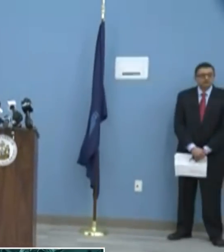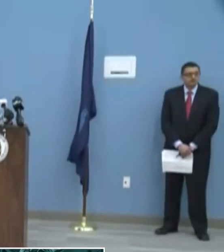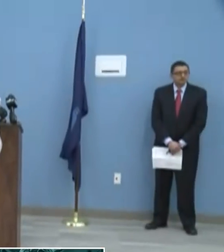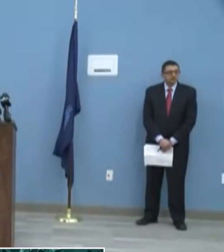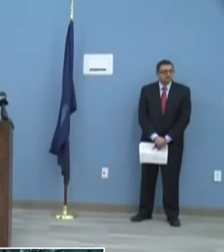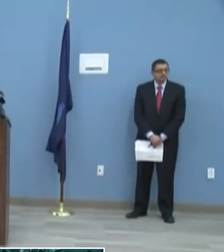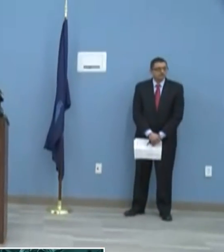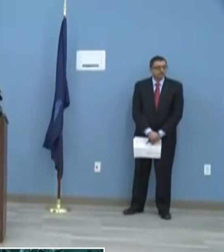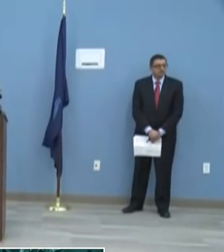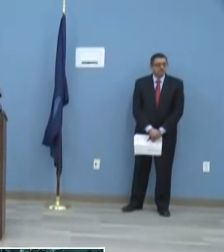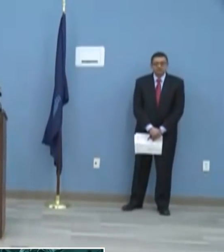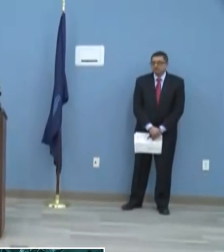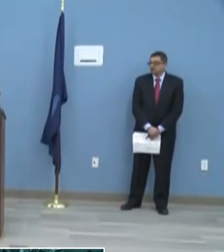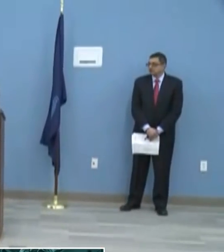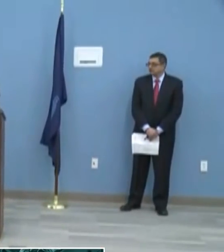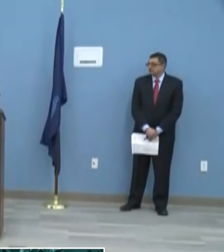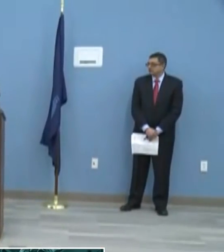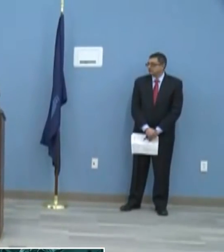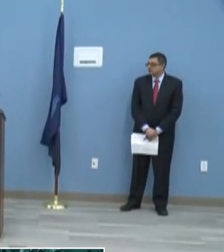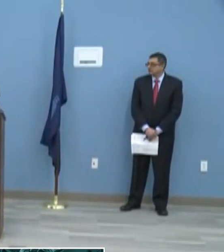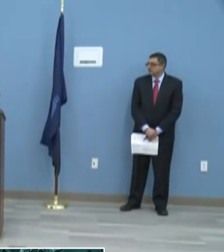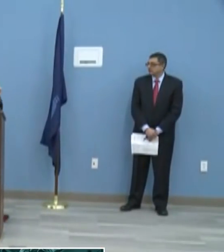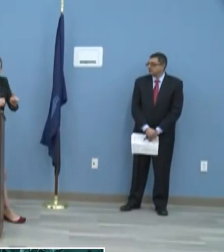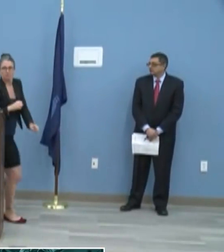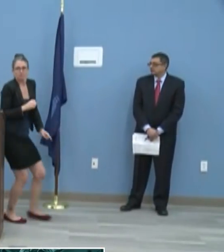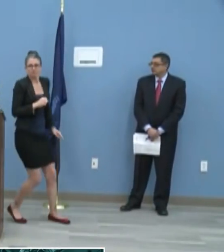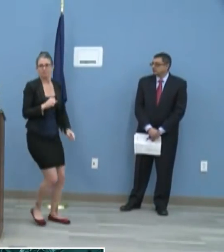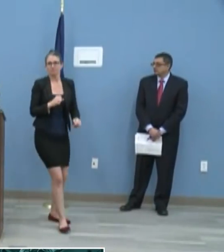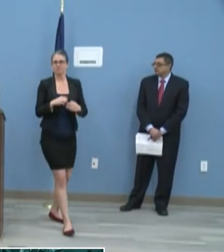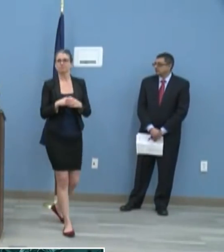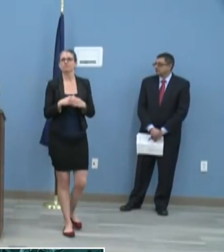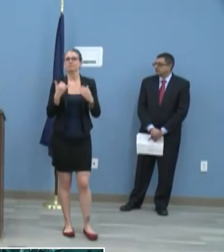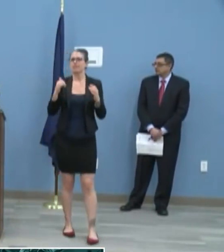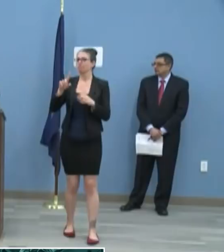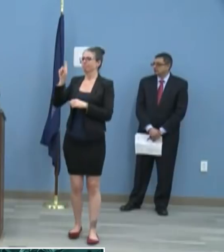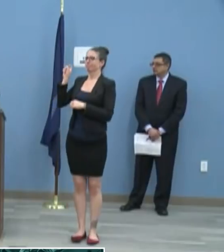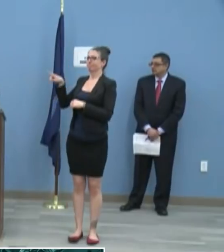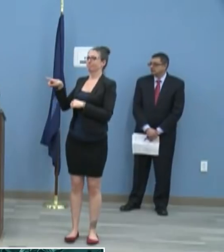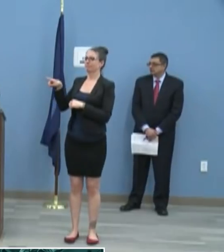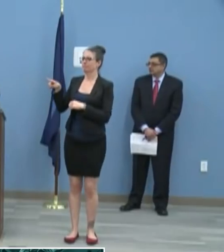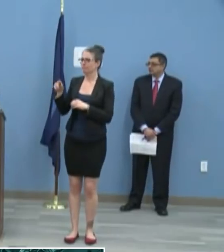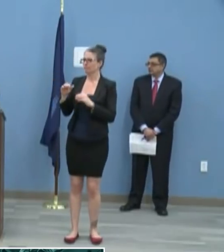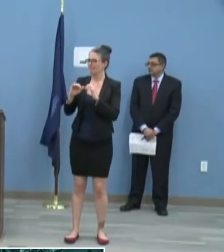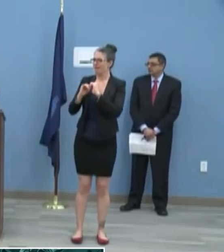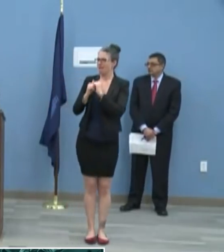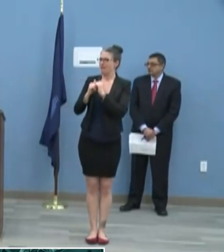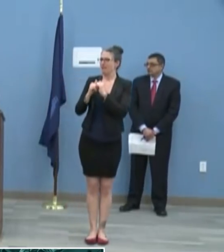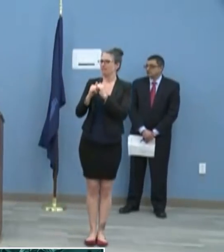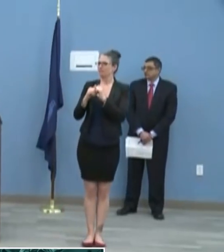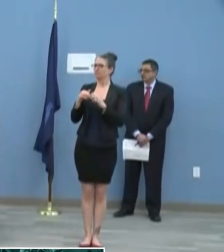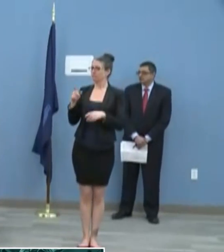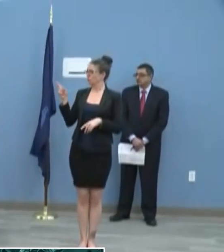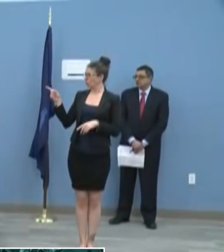Governor, how difficult is it for you to order these additional steps? How hard a decision was that?